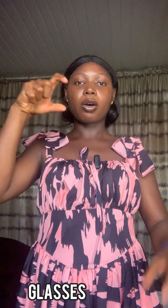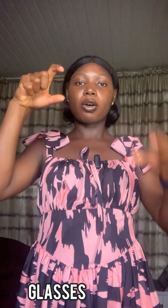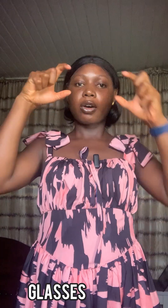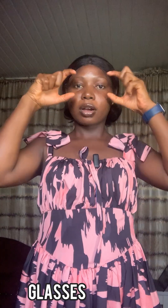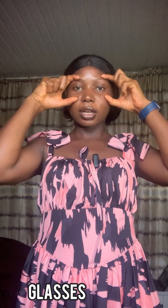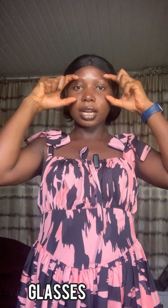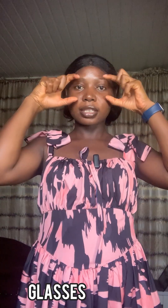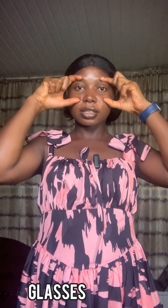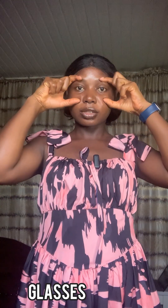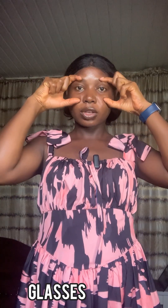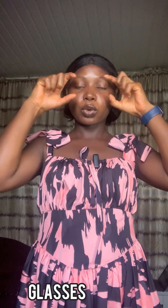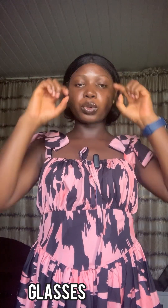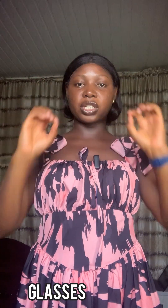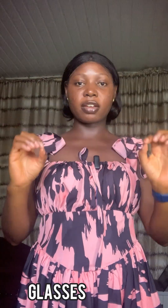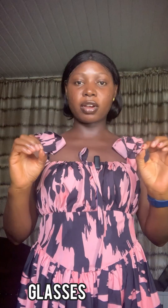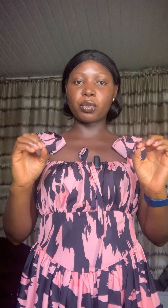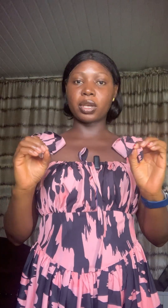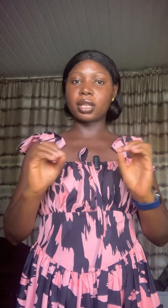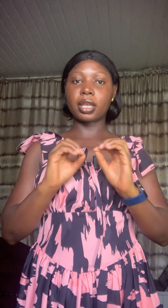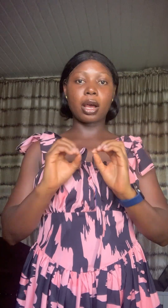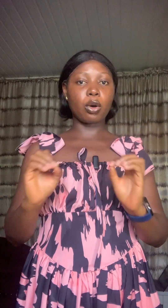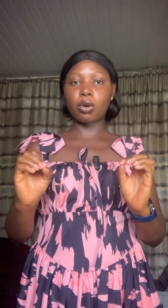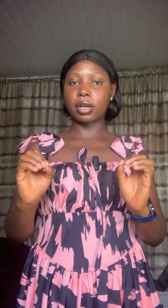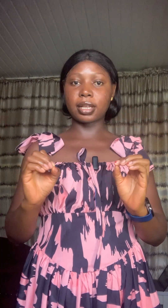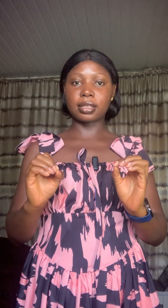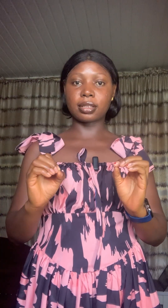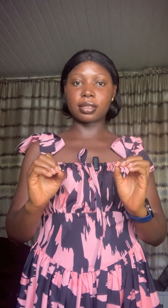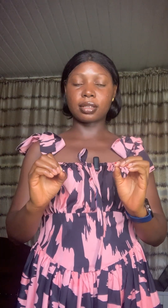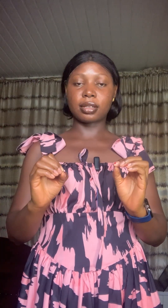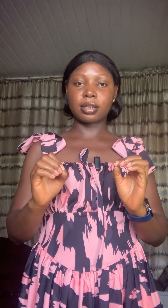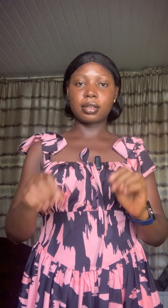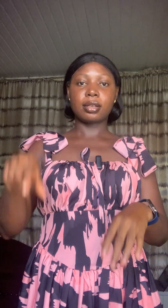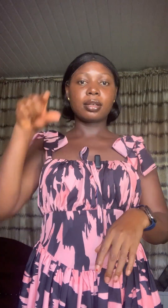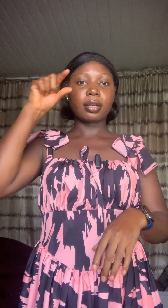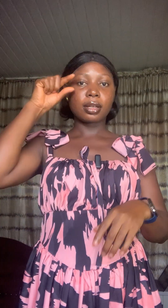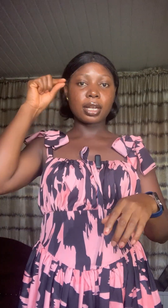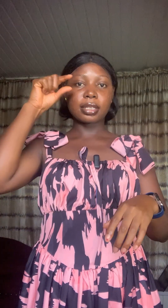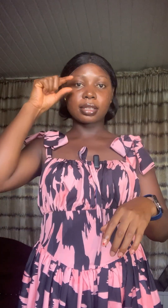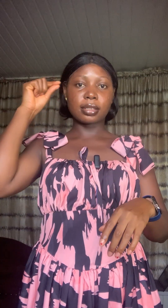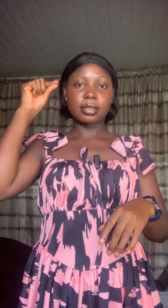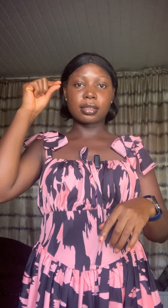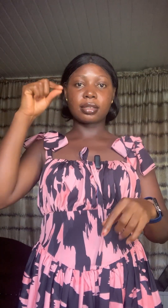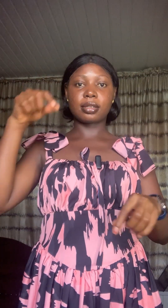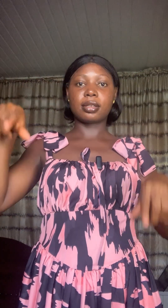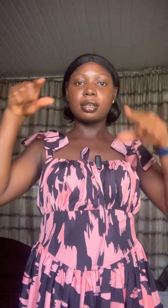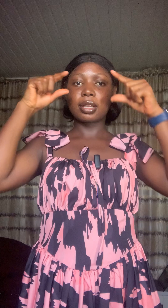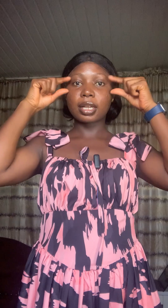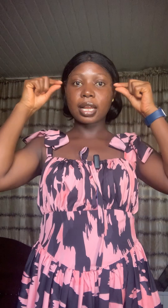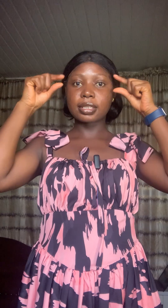or glasses, whichever way, they are all glasses. Glasses,